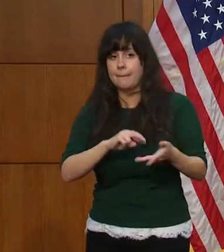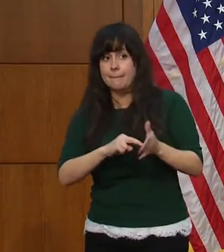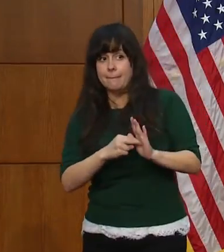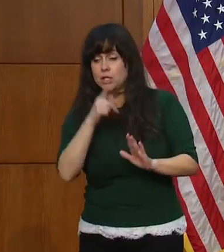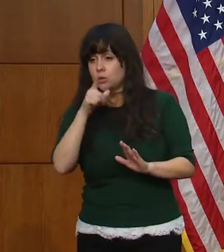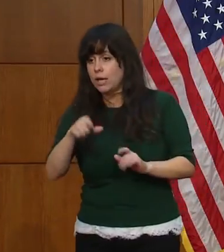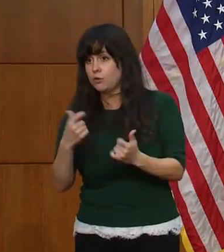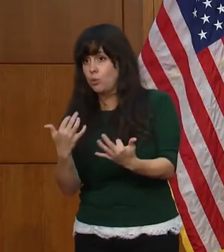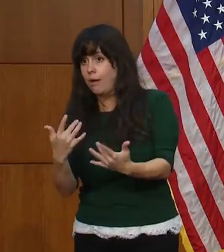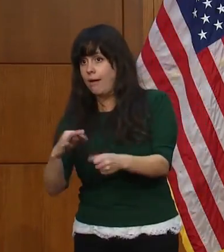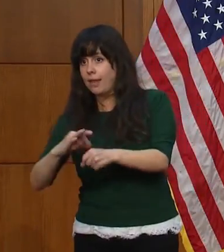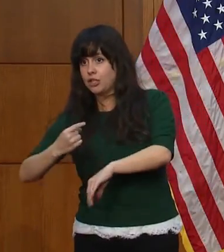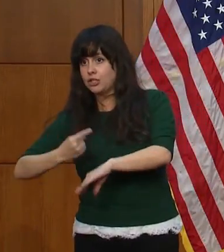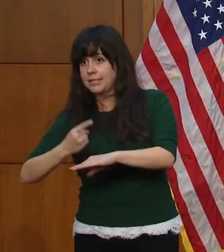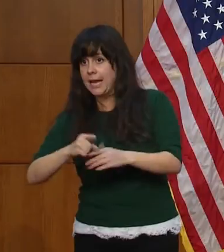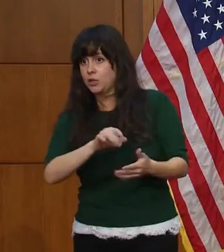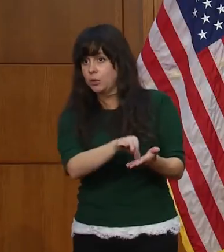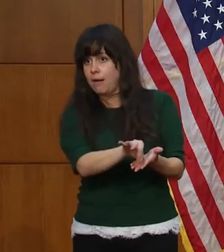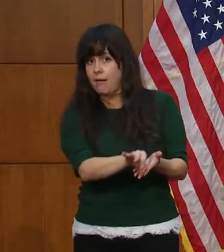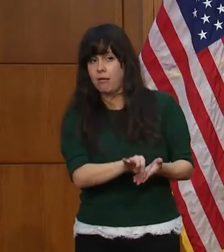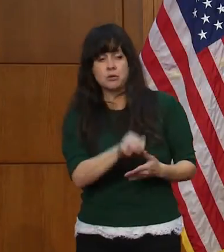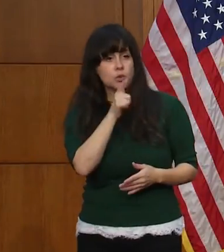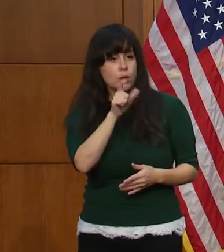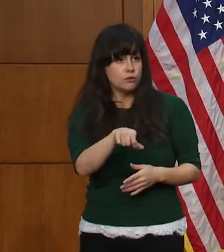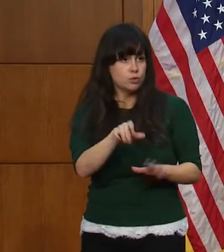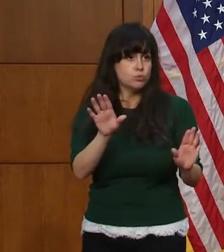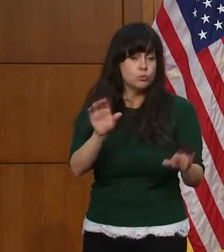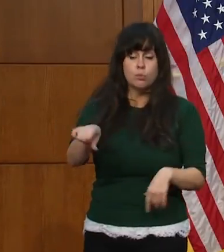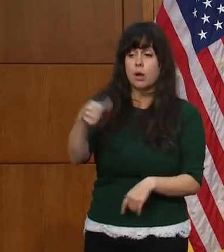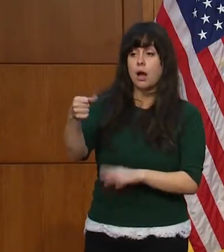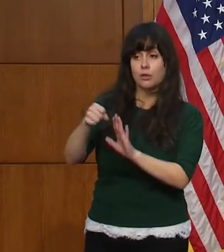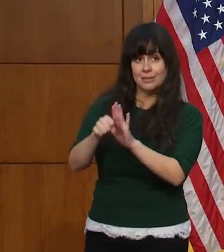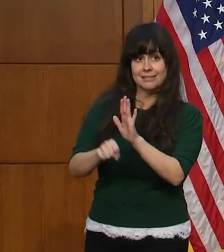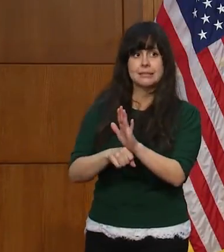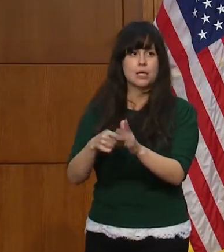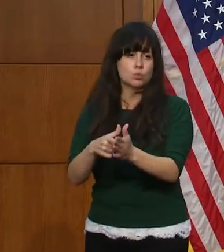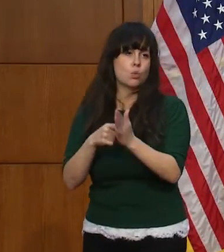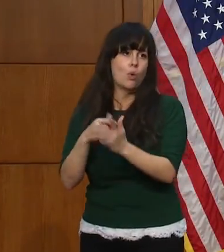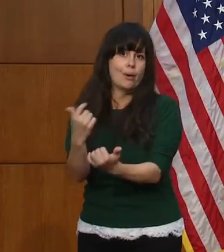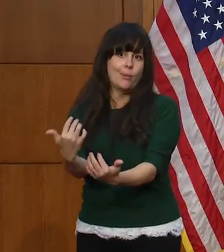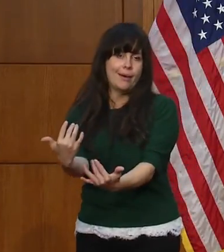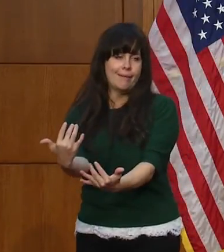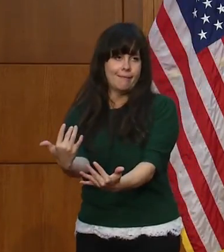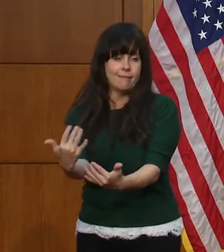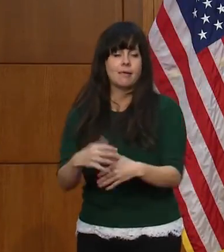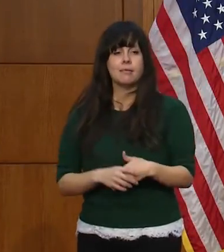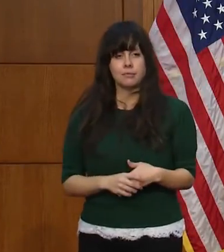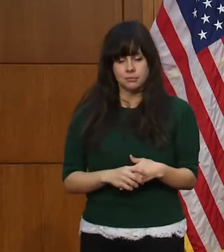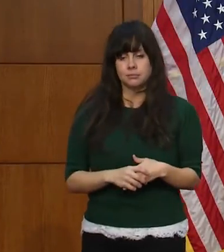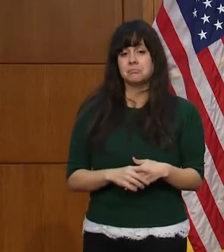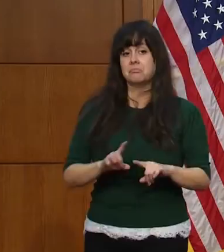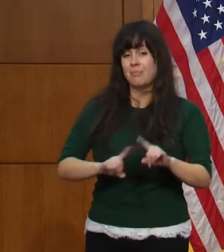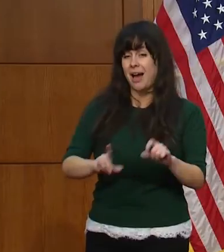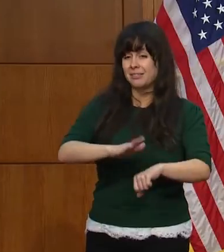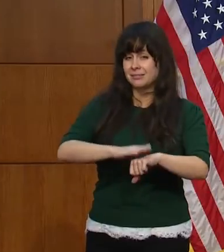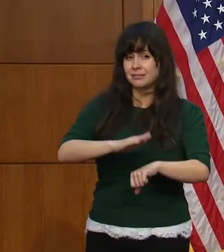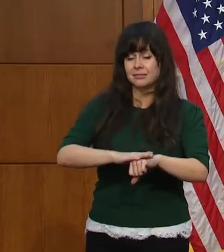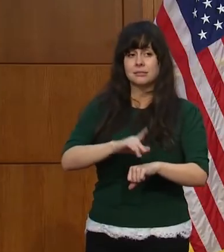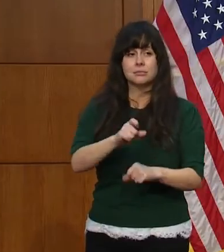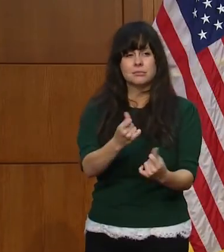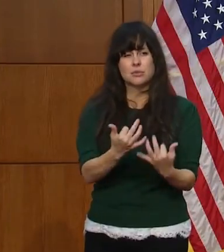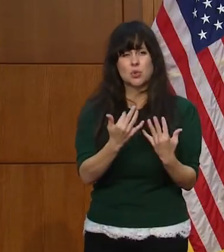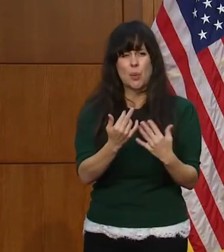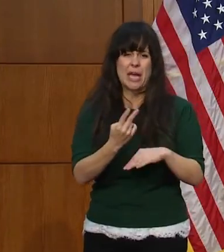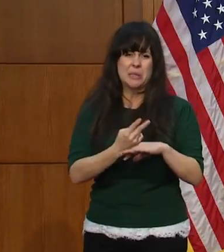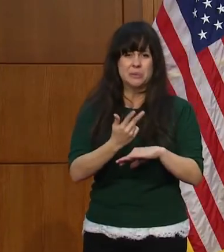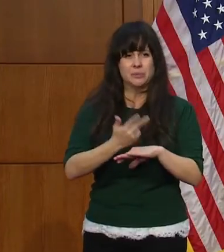begin that process. It's not the same in other states. That said, everyone should be prepared to wait a few days